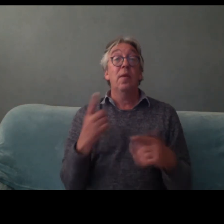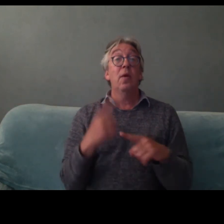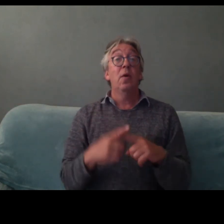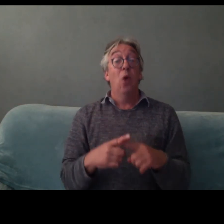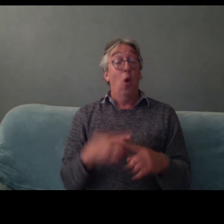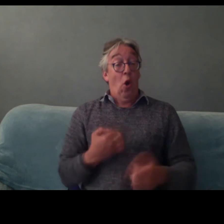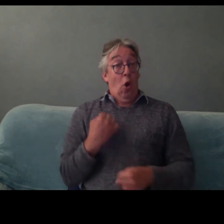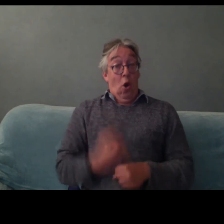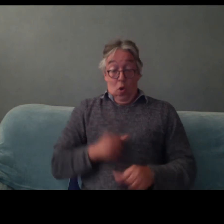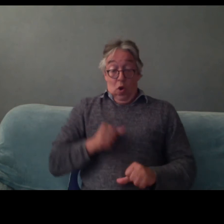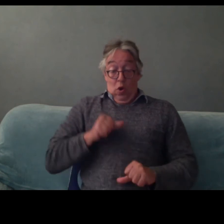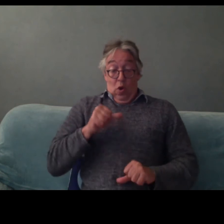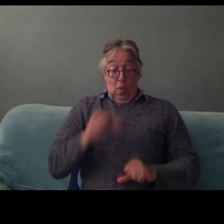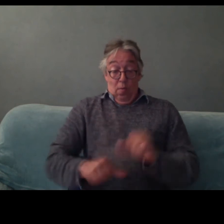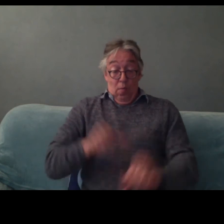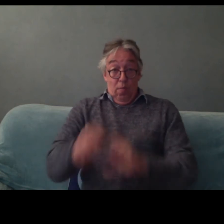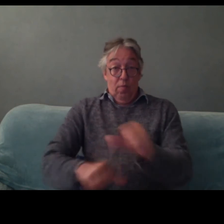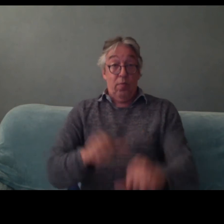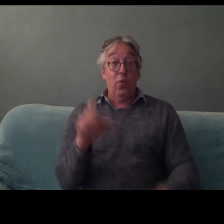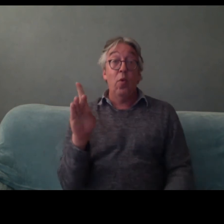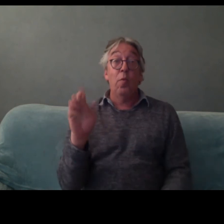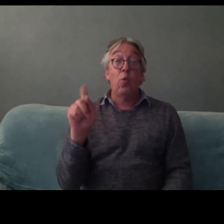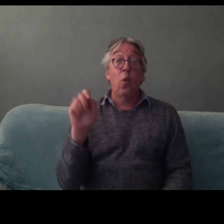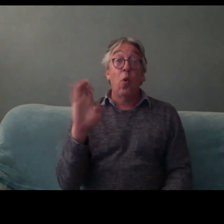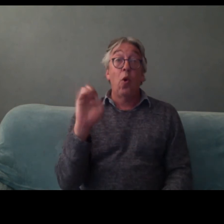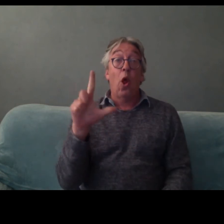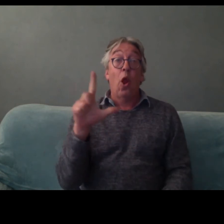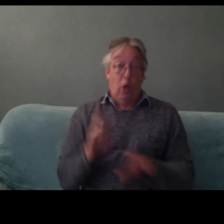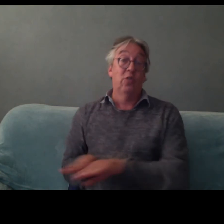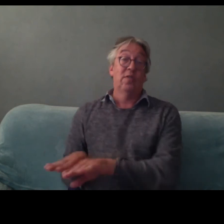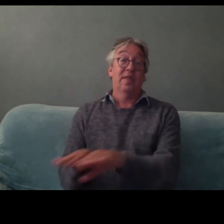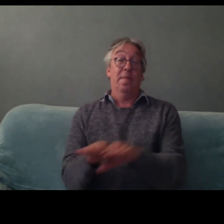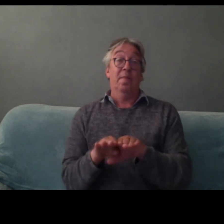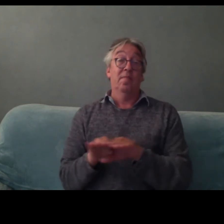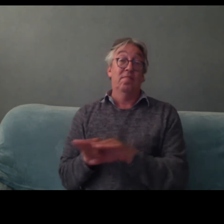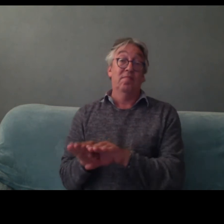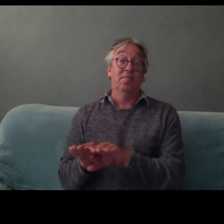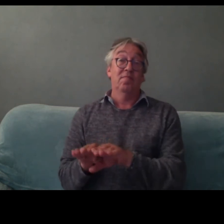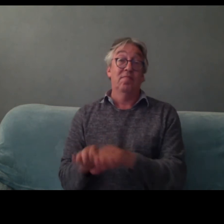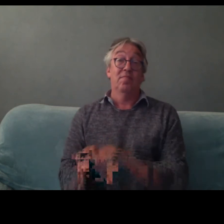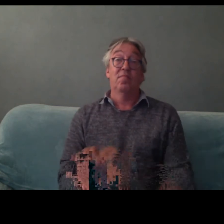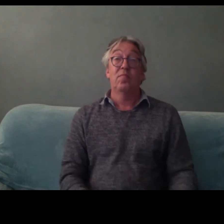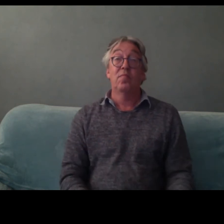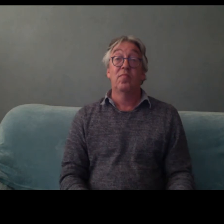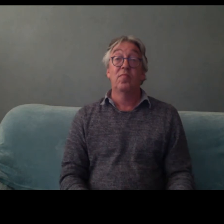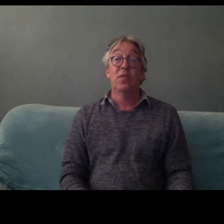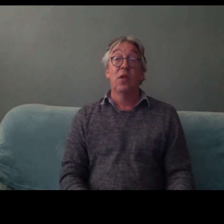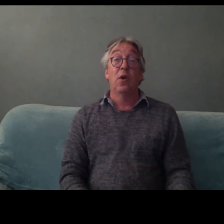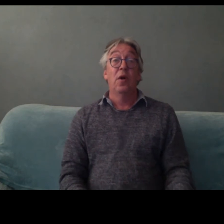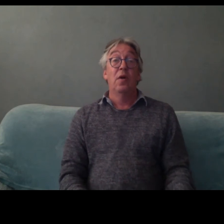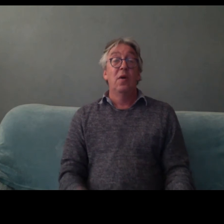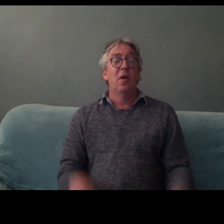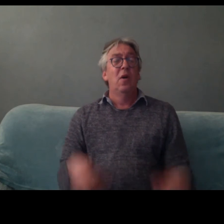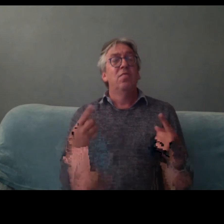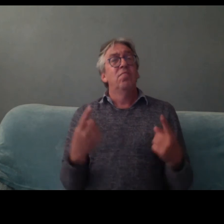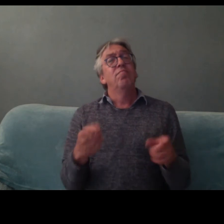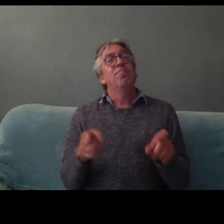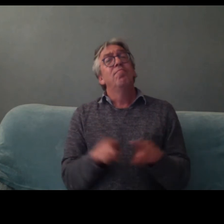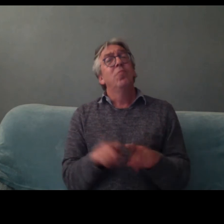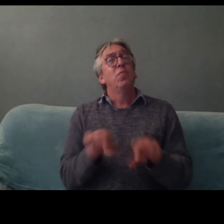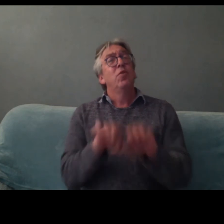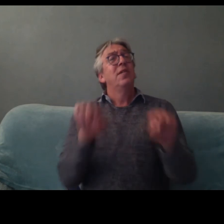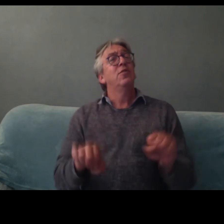human approach adopted by the committees, which is achieved by giving the persons as much time as possible to express aspects of